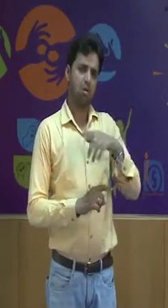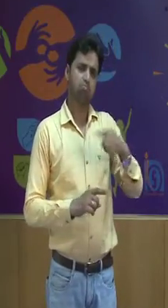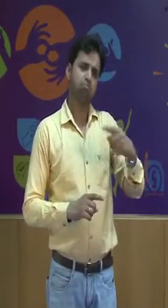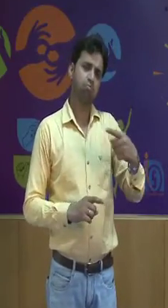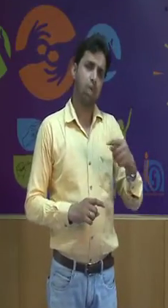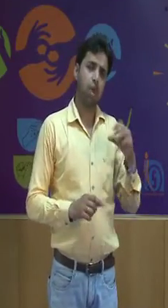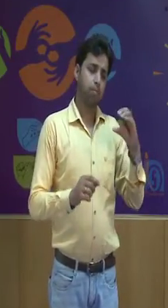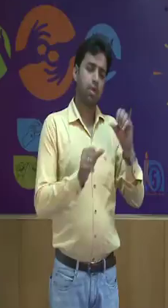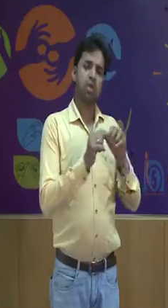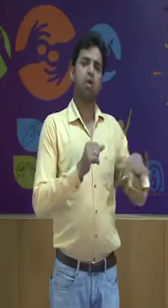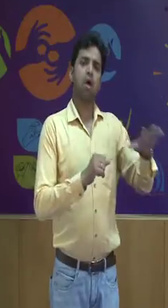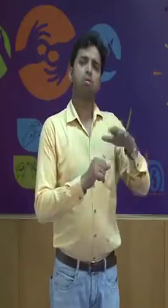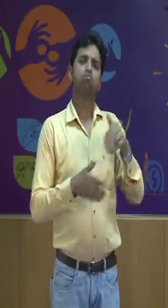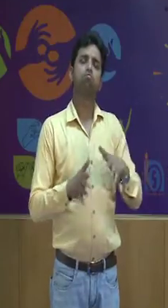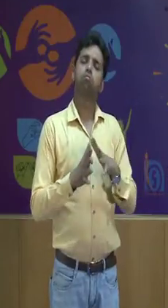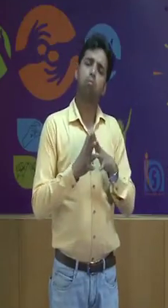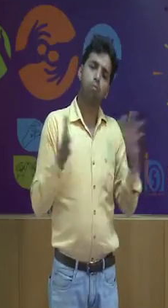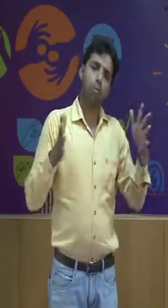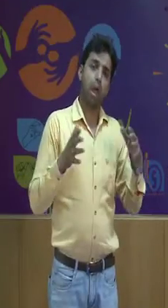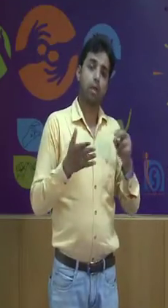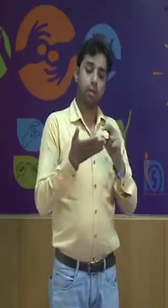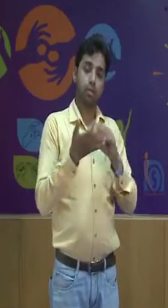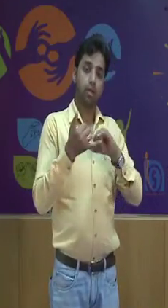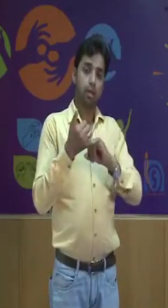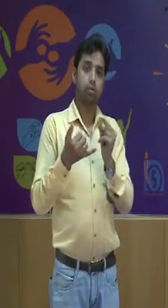Every caste has many surnames.